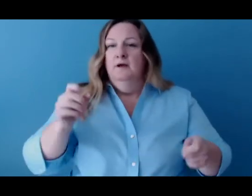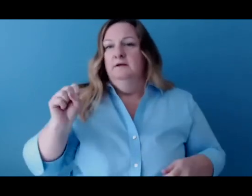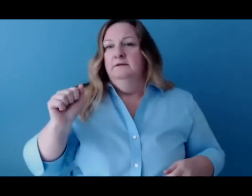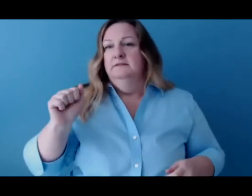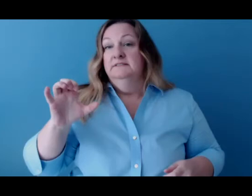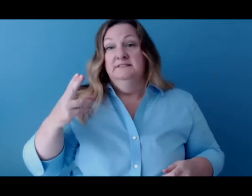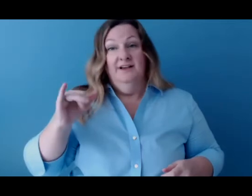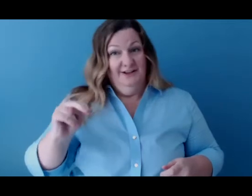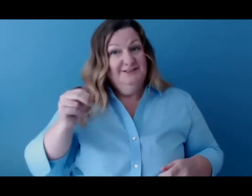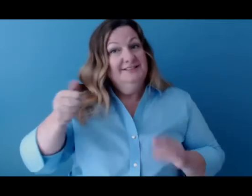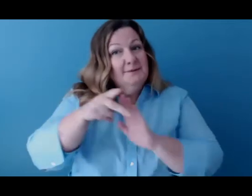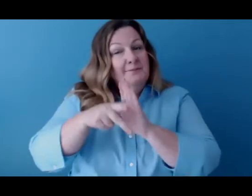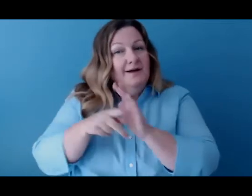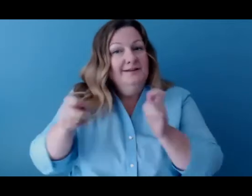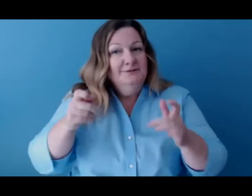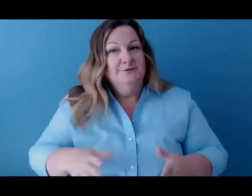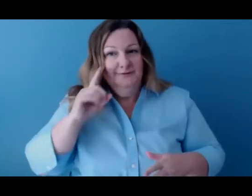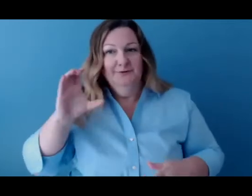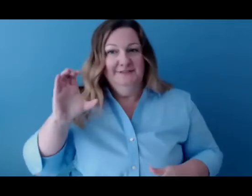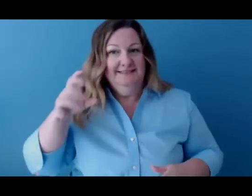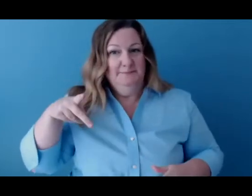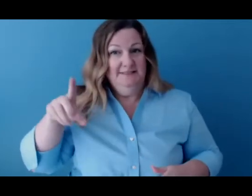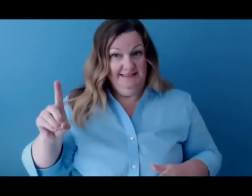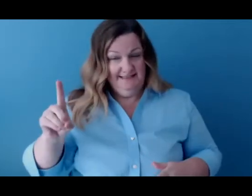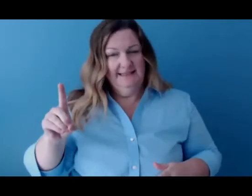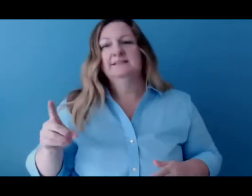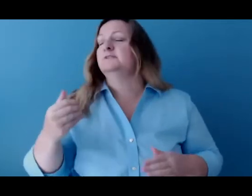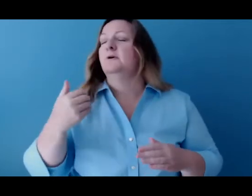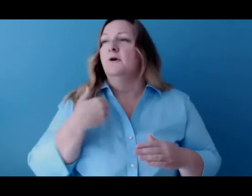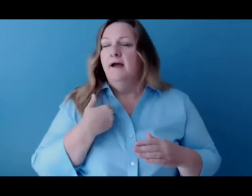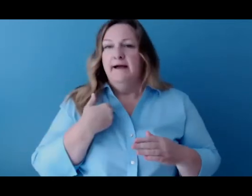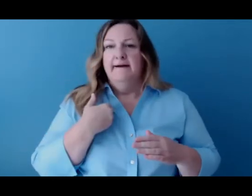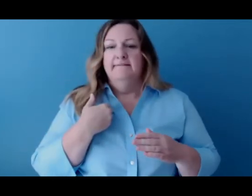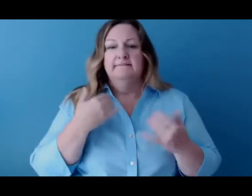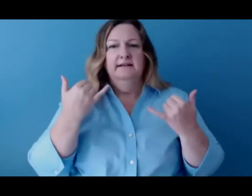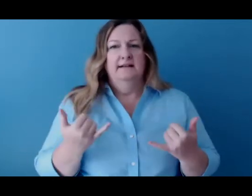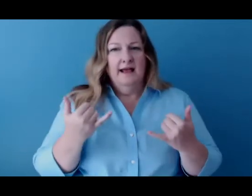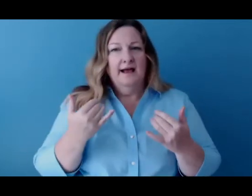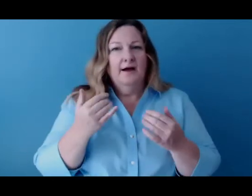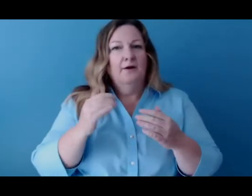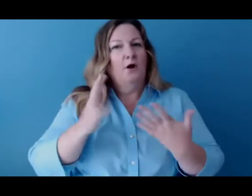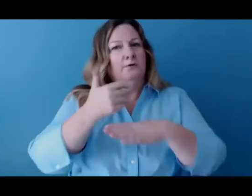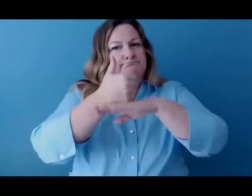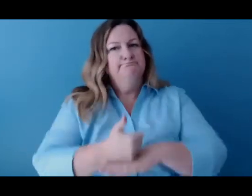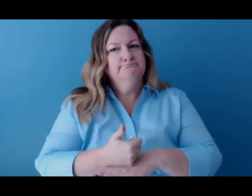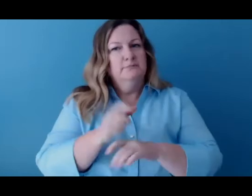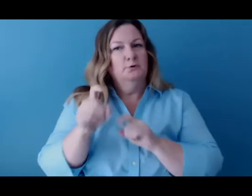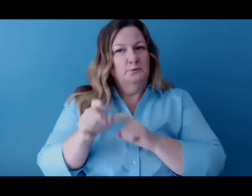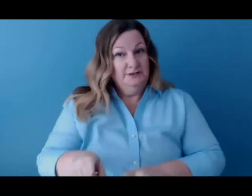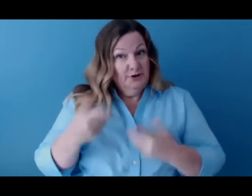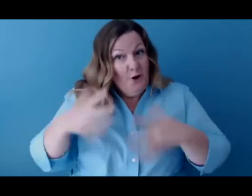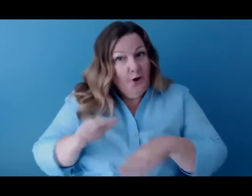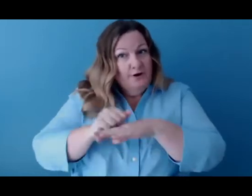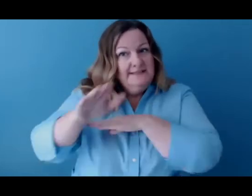director here at the Center for Persons with Disabilities. So we have several pre-written questions that we've sent to Mr. Moore,